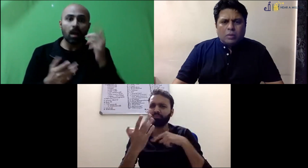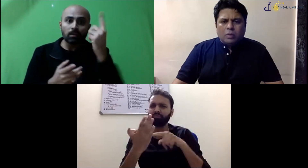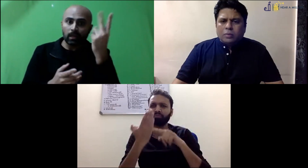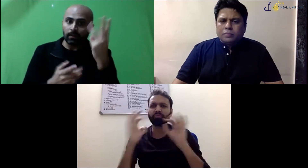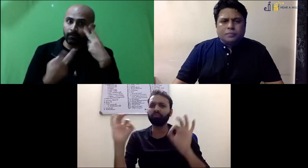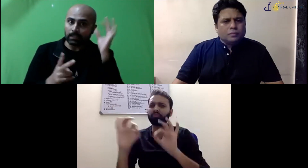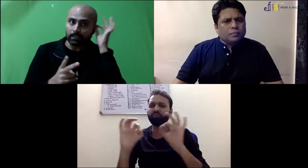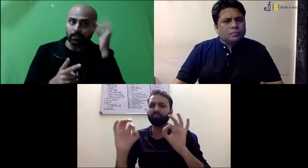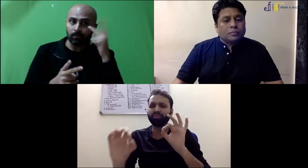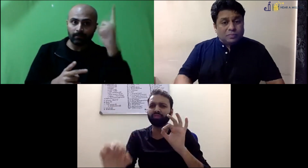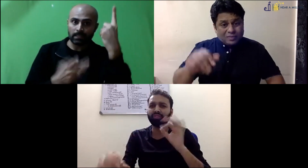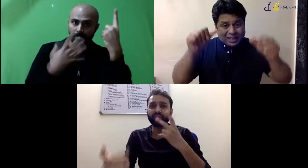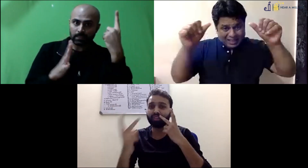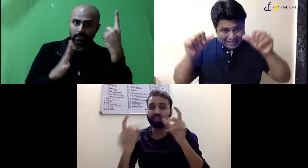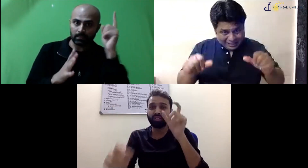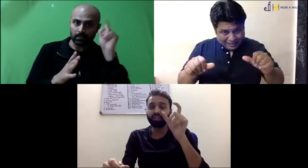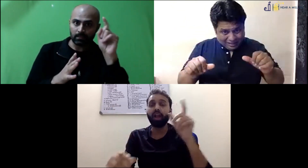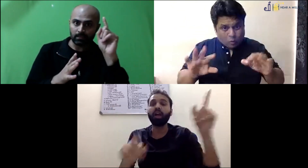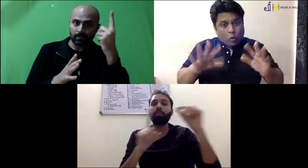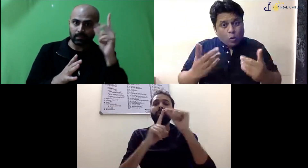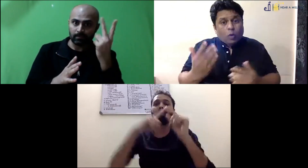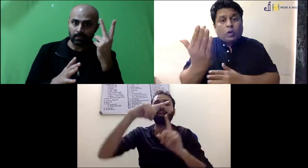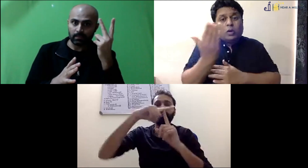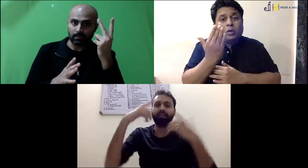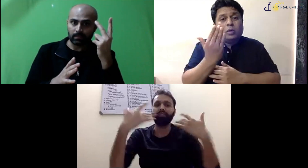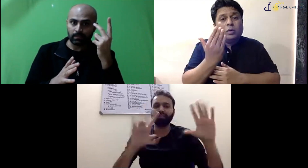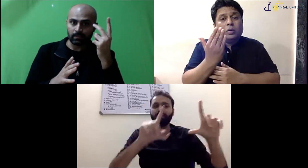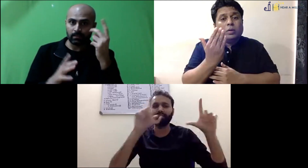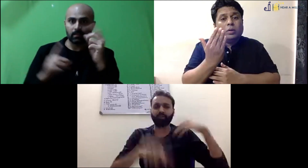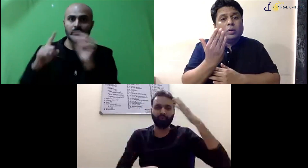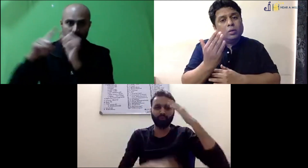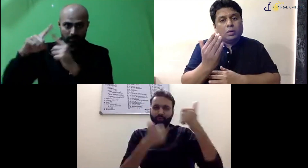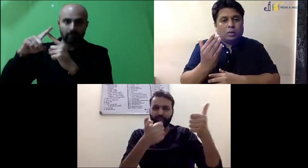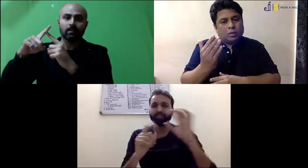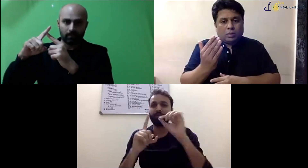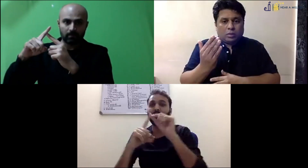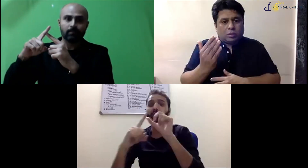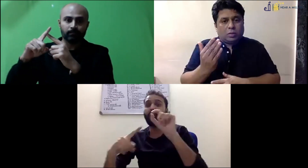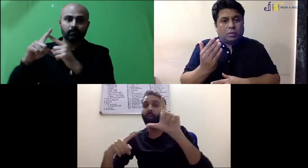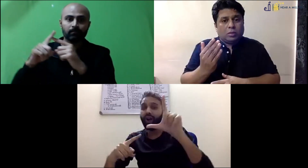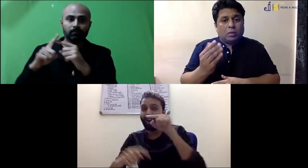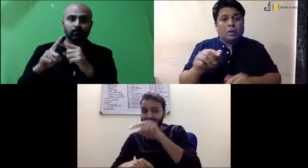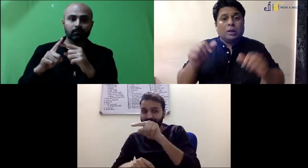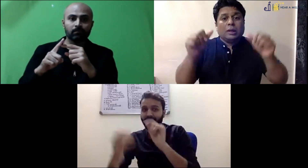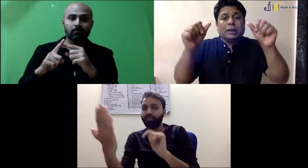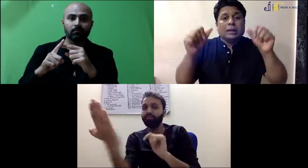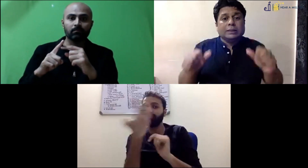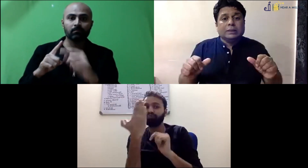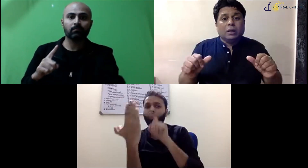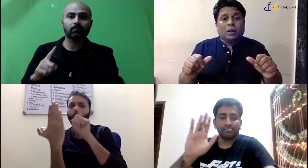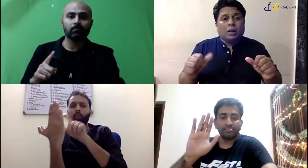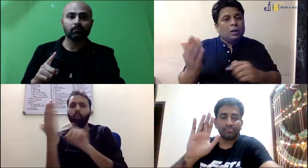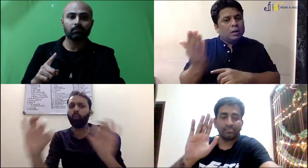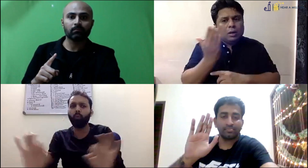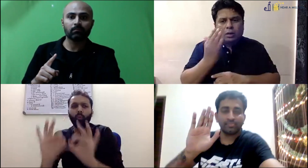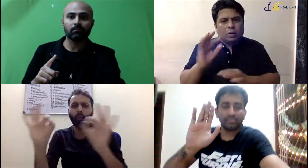How it's possible? It didn't show me. So did you answer the first question? Yes, the first question I answered for that,